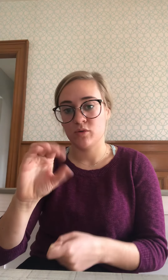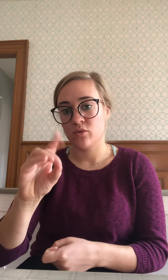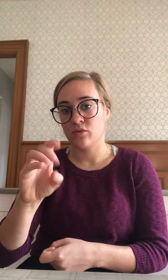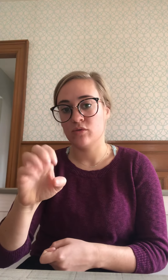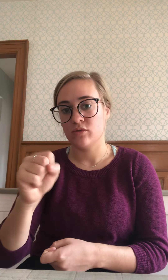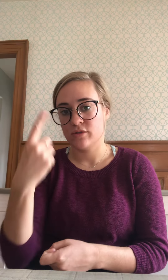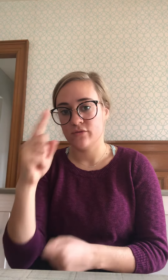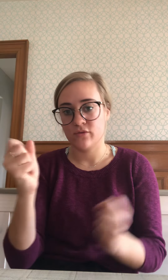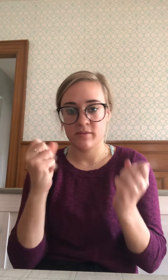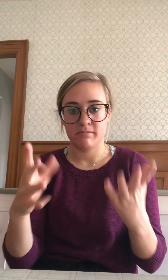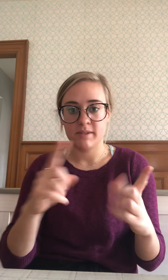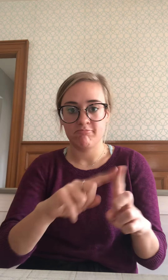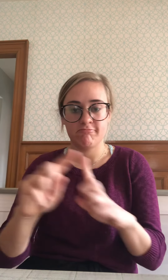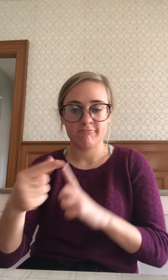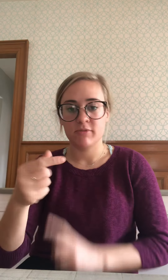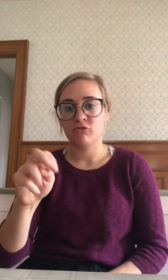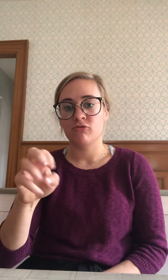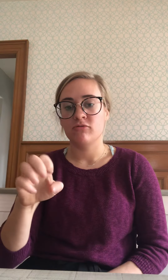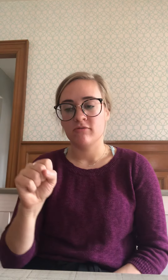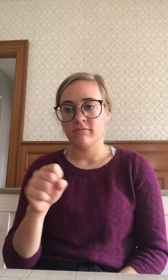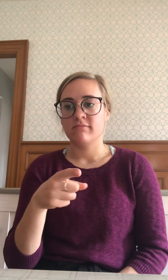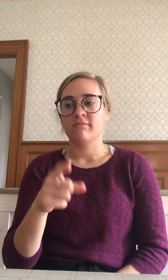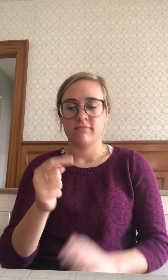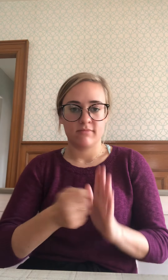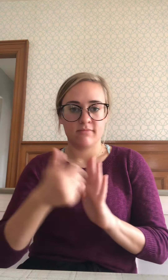thus deletions here can have many different expressions.